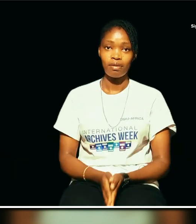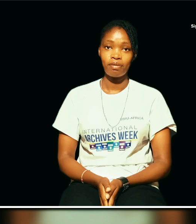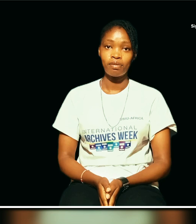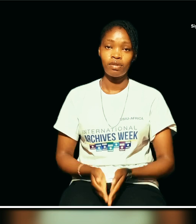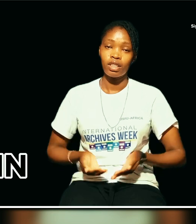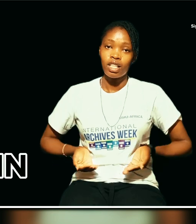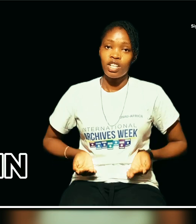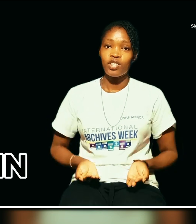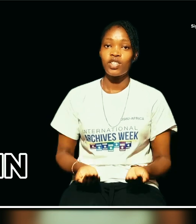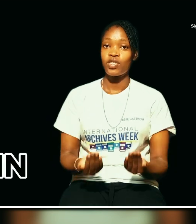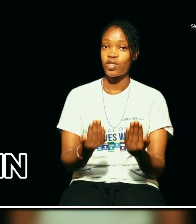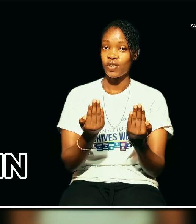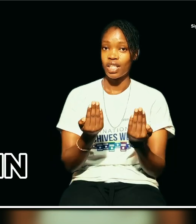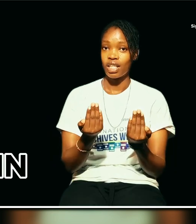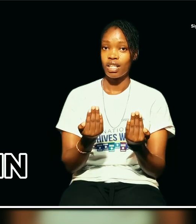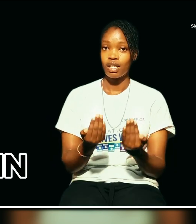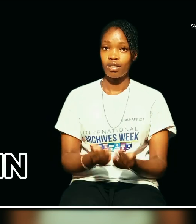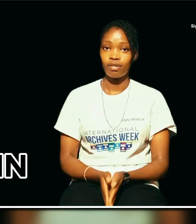twin,